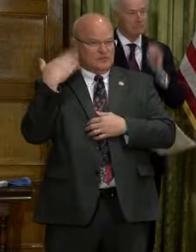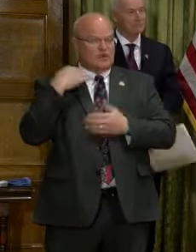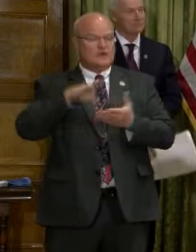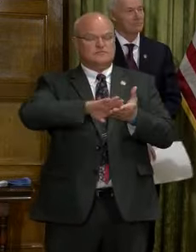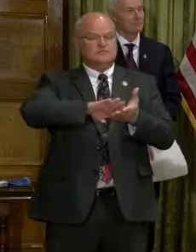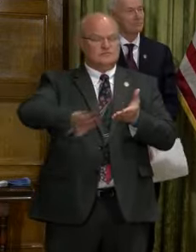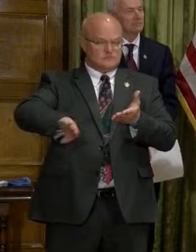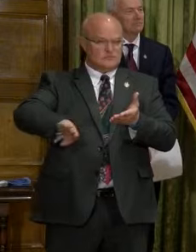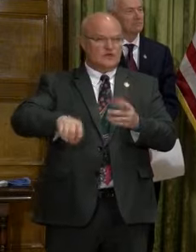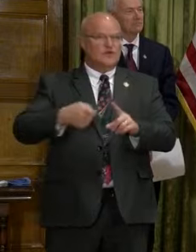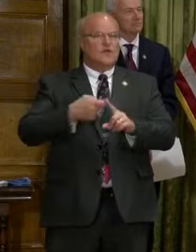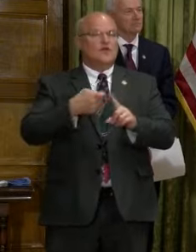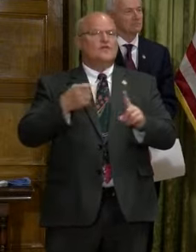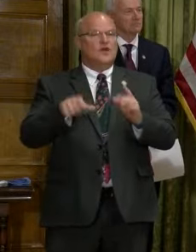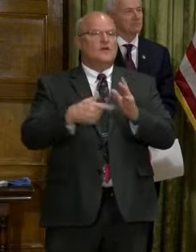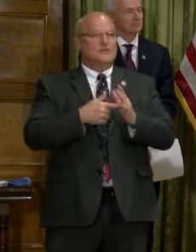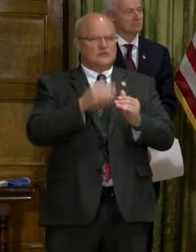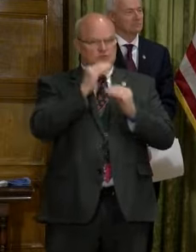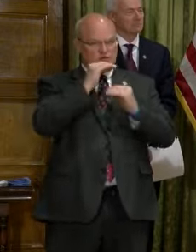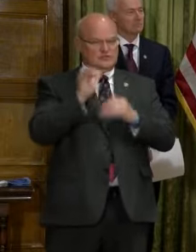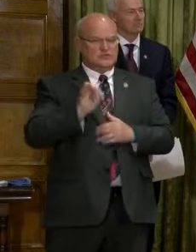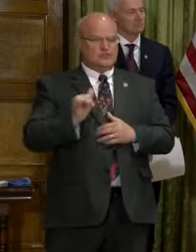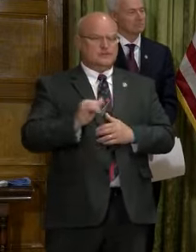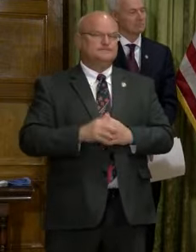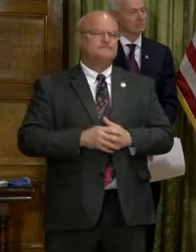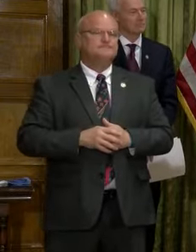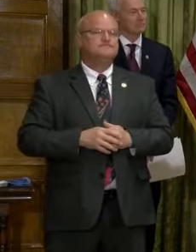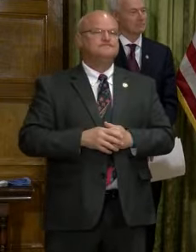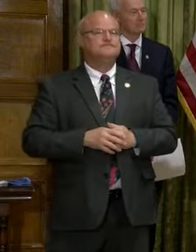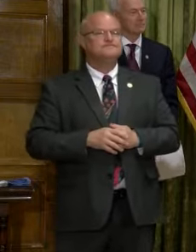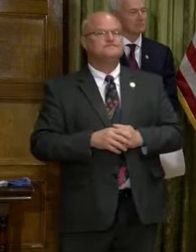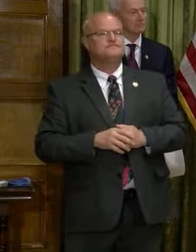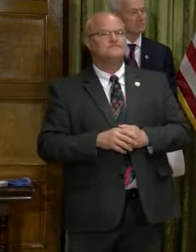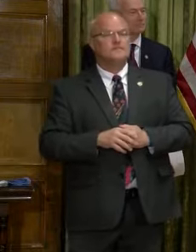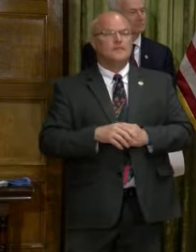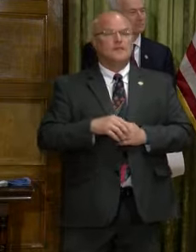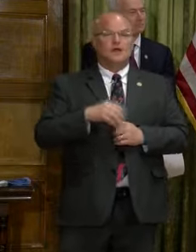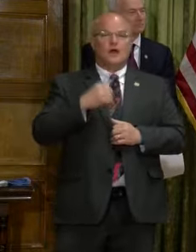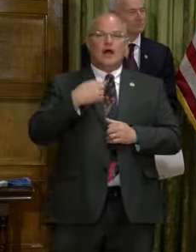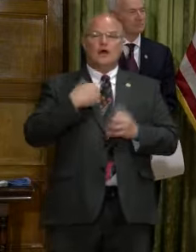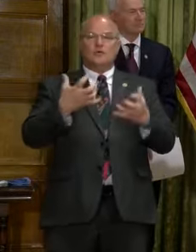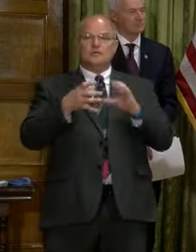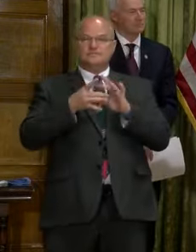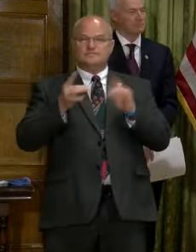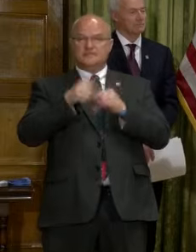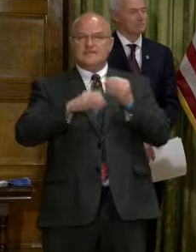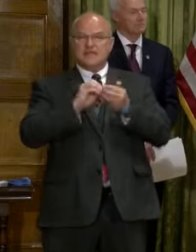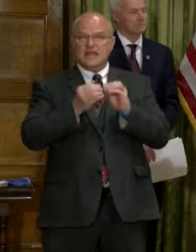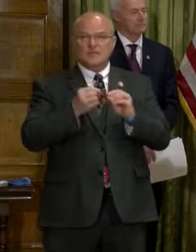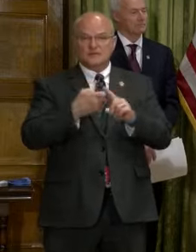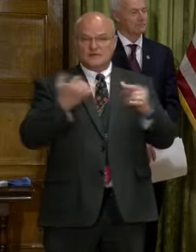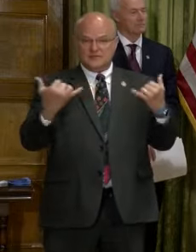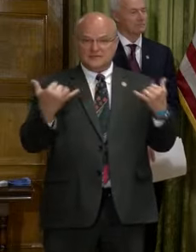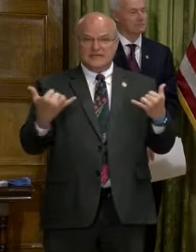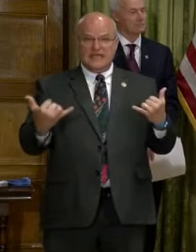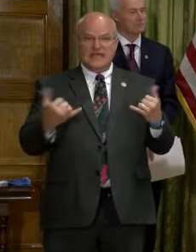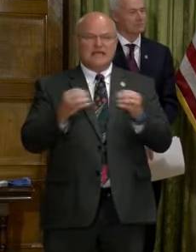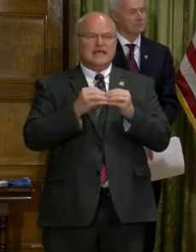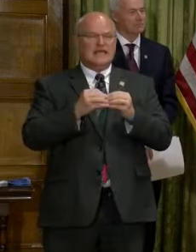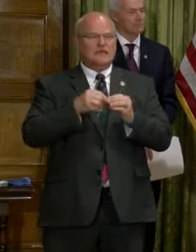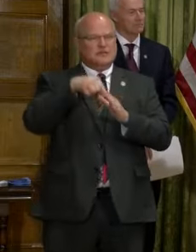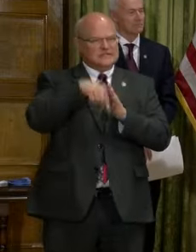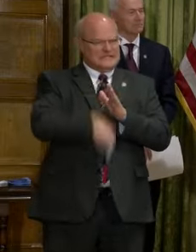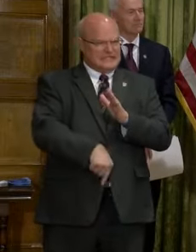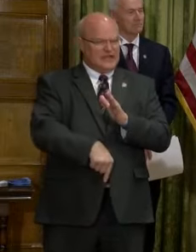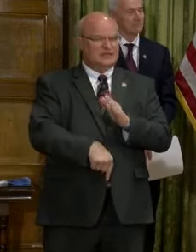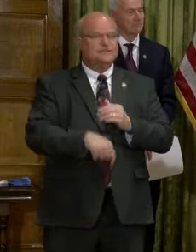also excluded from these restrictions as well. Wanted to go over the numbers from today in a little bit more